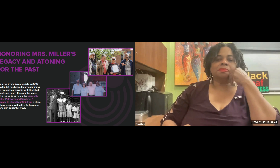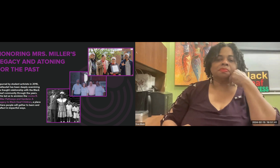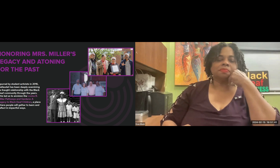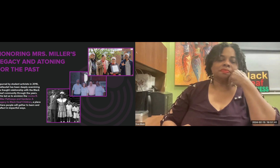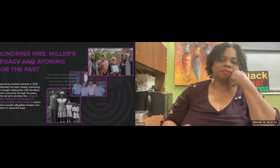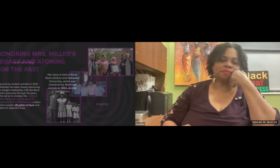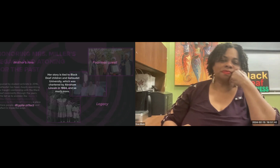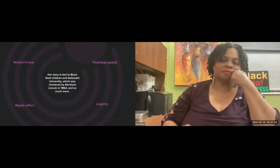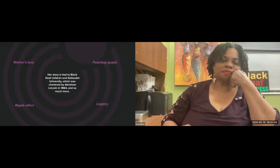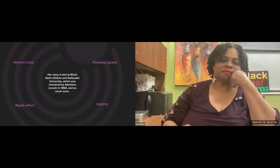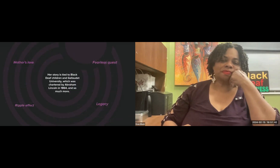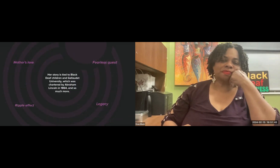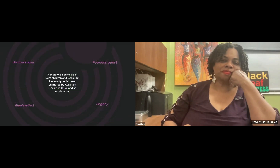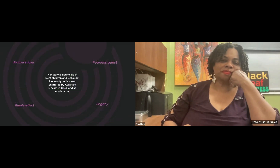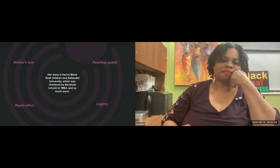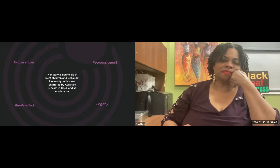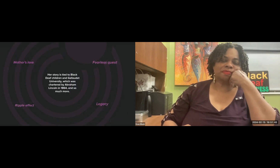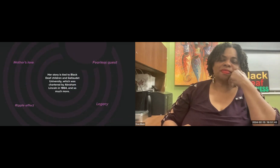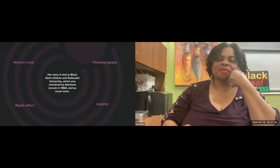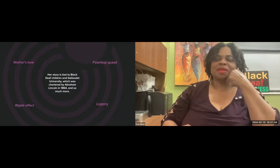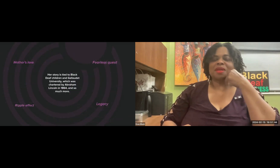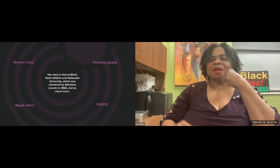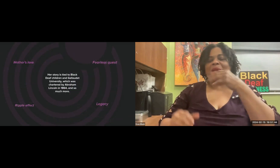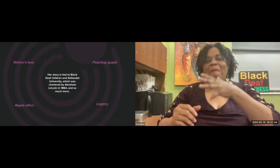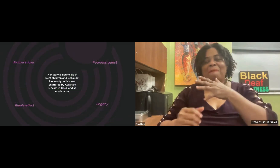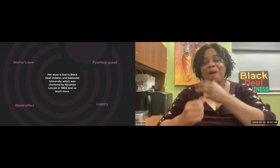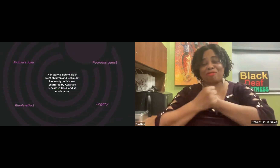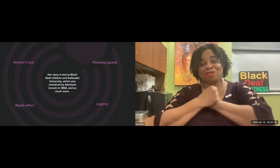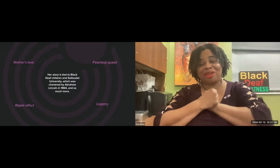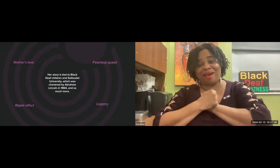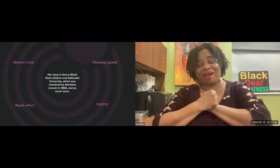creating a better and tomorrow.